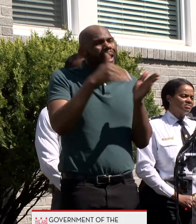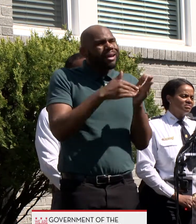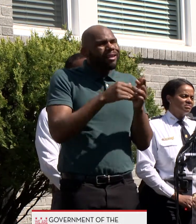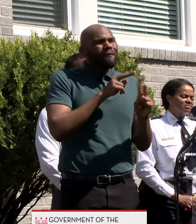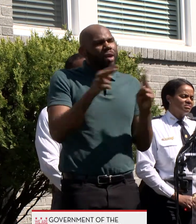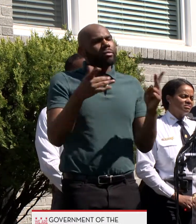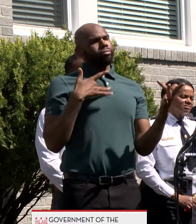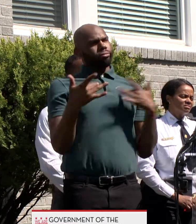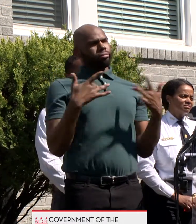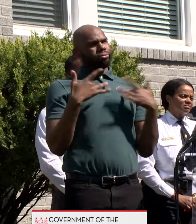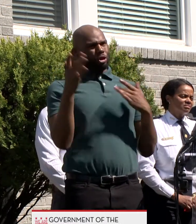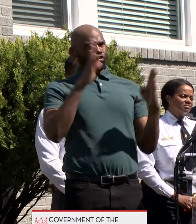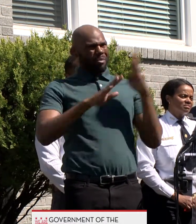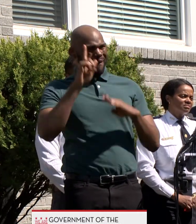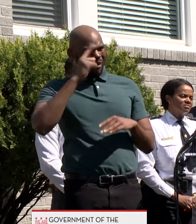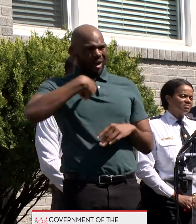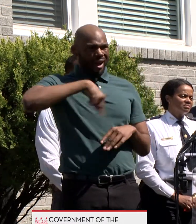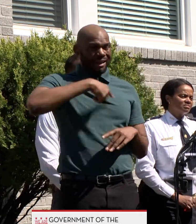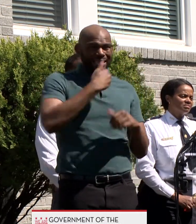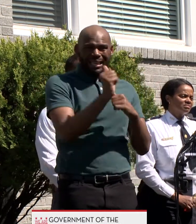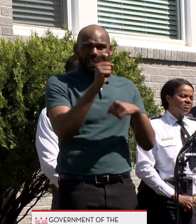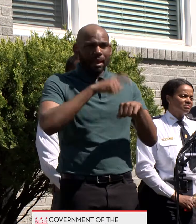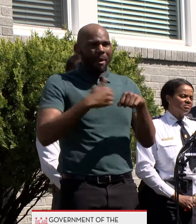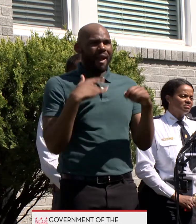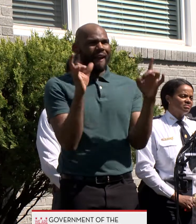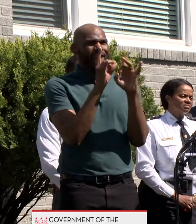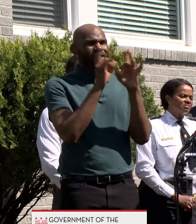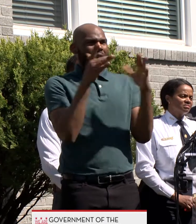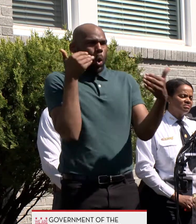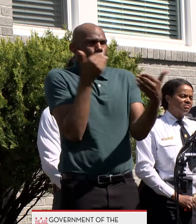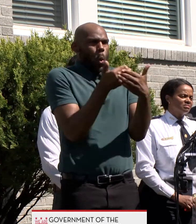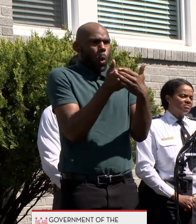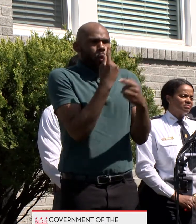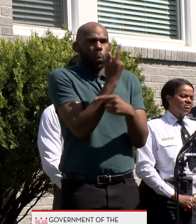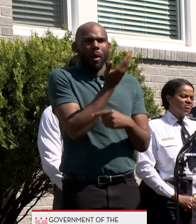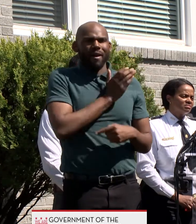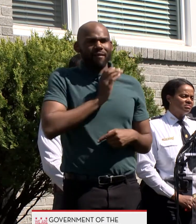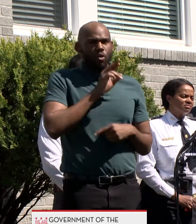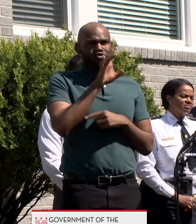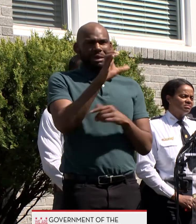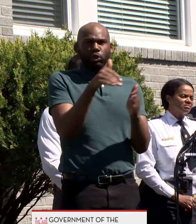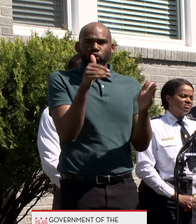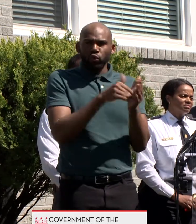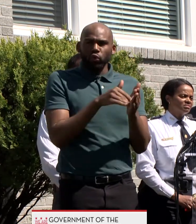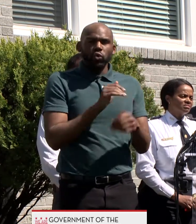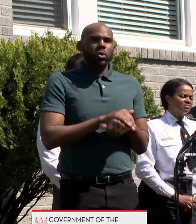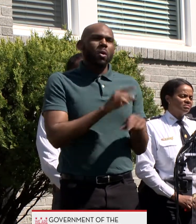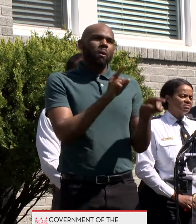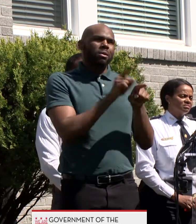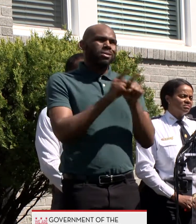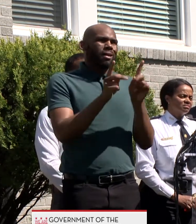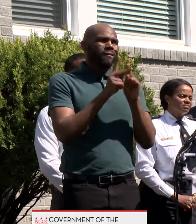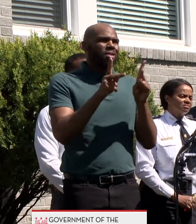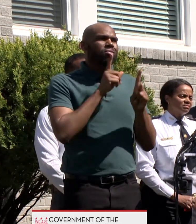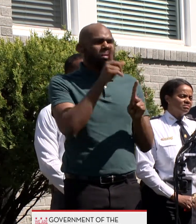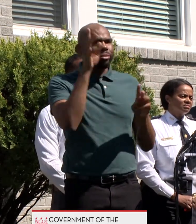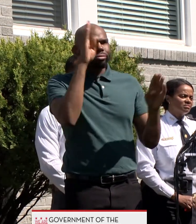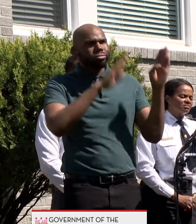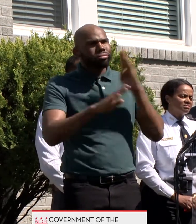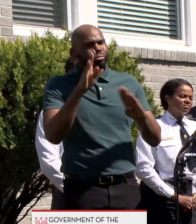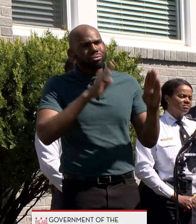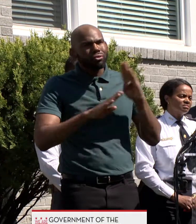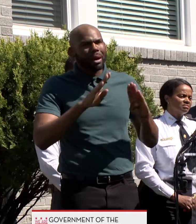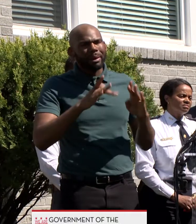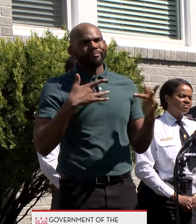us anytime there's violence, but in proximity to one of our recreation centers is also very troubling.